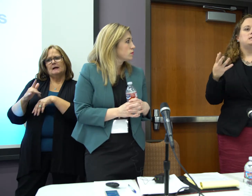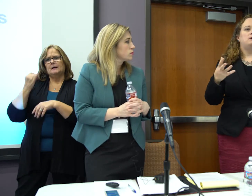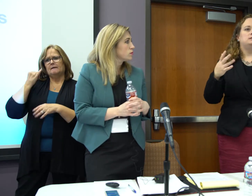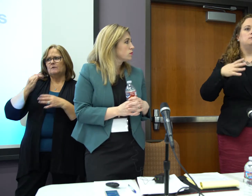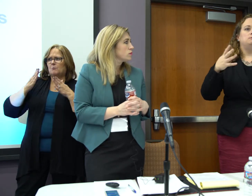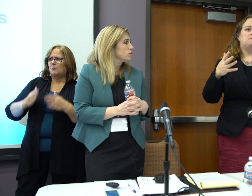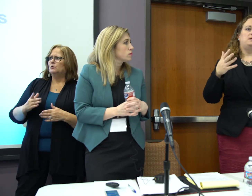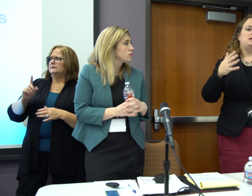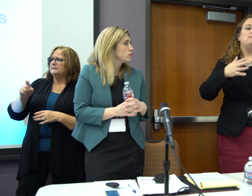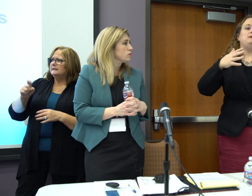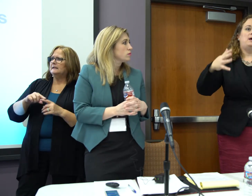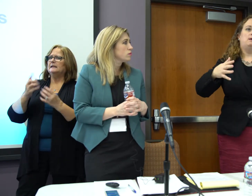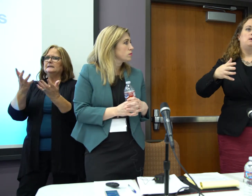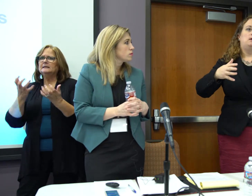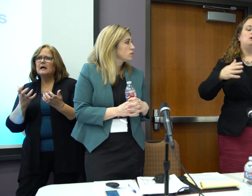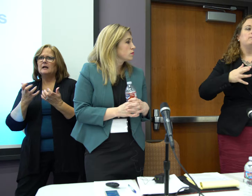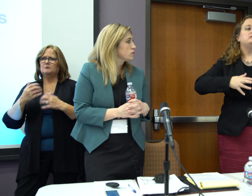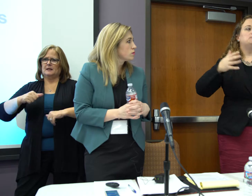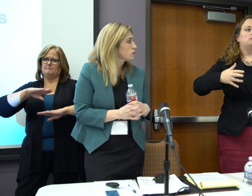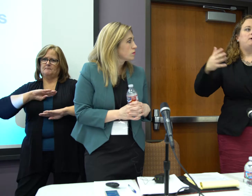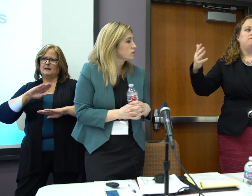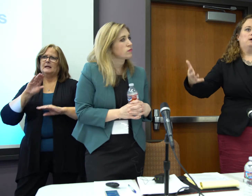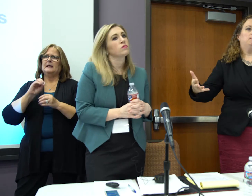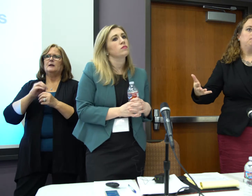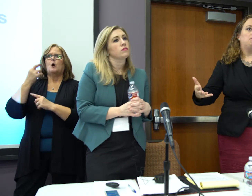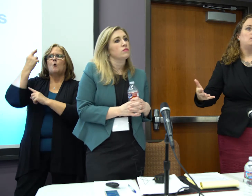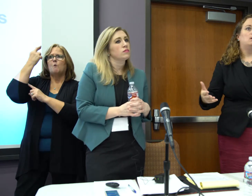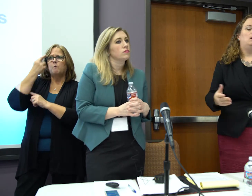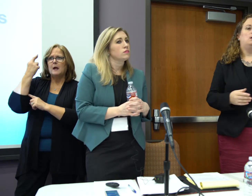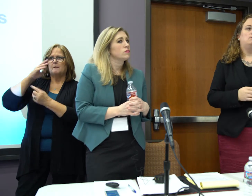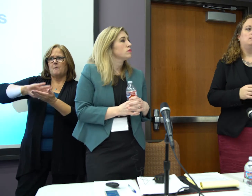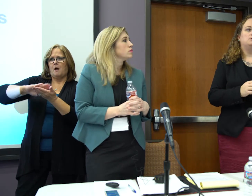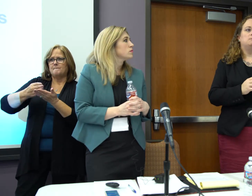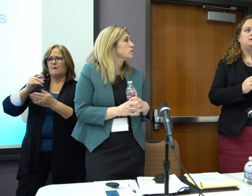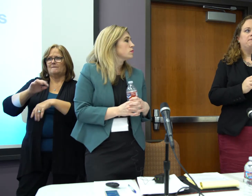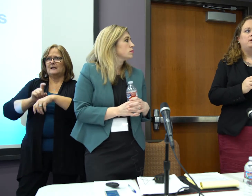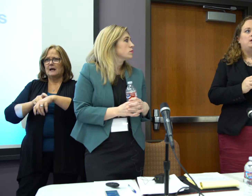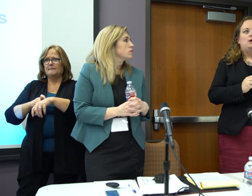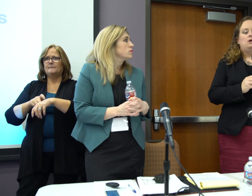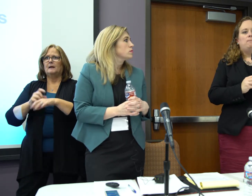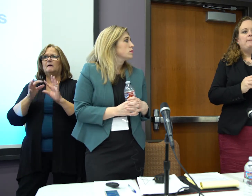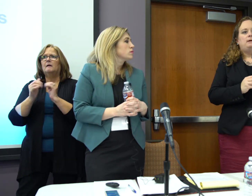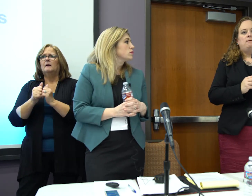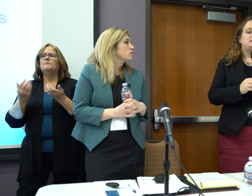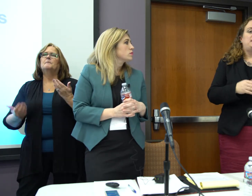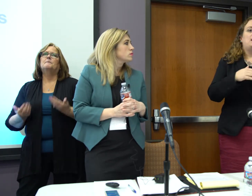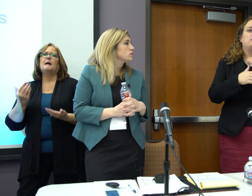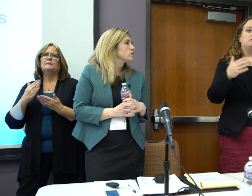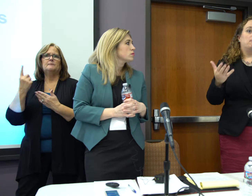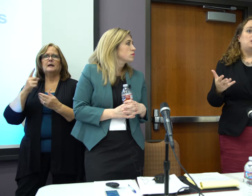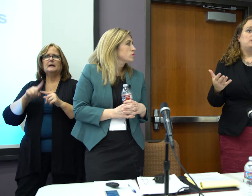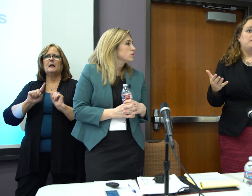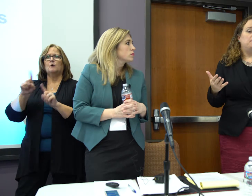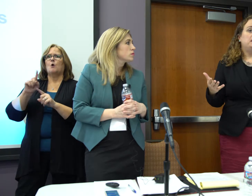needs and desires to go do something can be met in a reasonable amount of time. In terms of, you know, maybe somebody can't